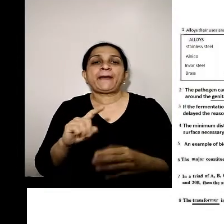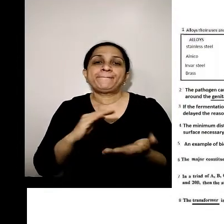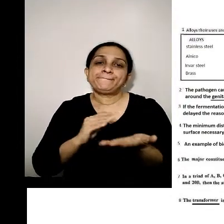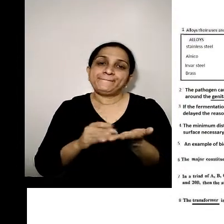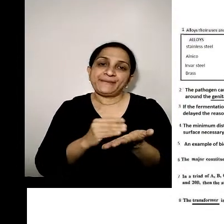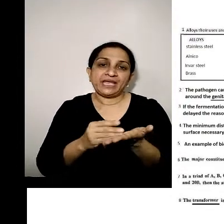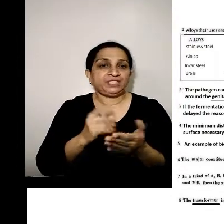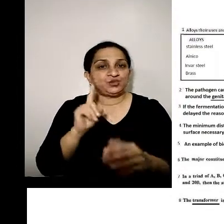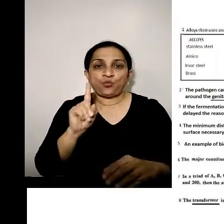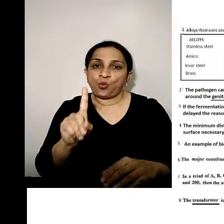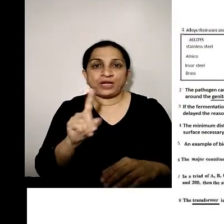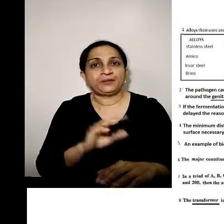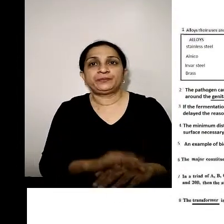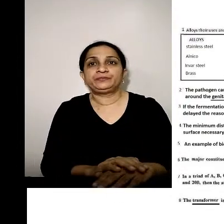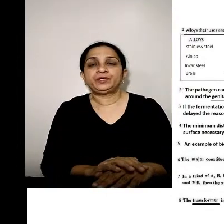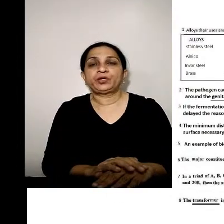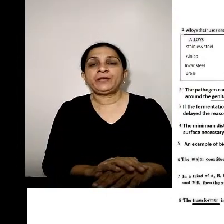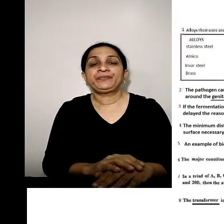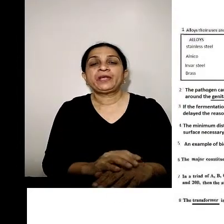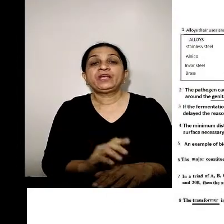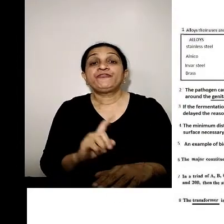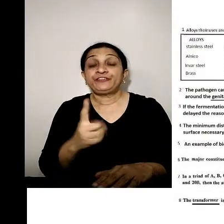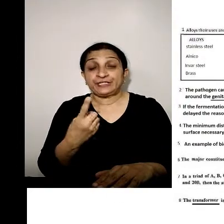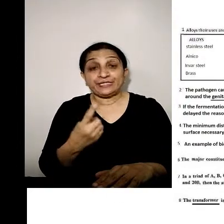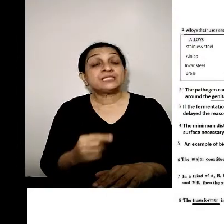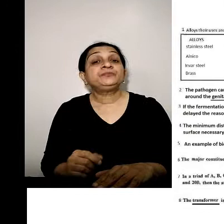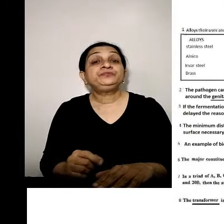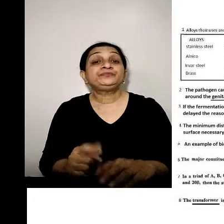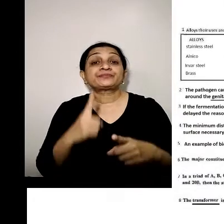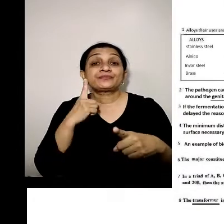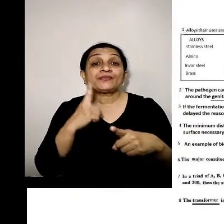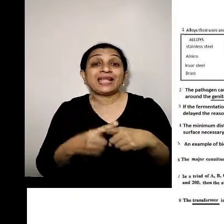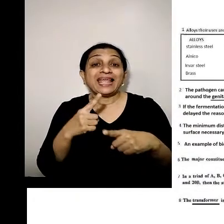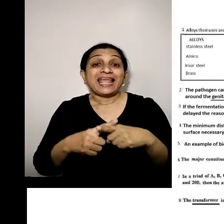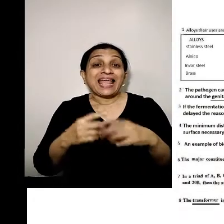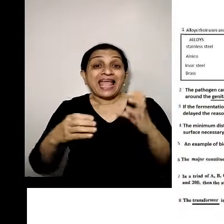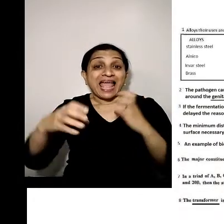question, page 1. Okay. First,